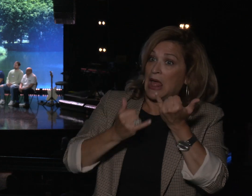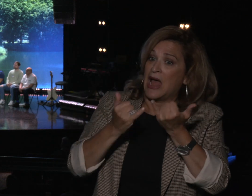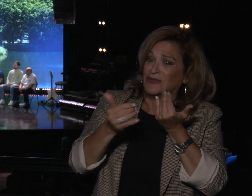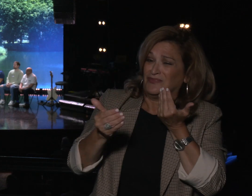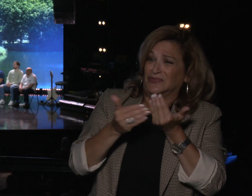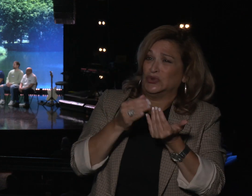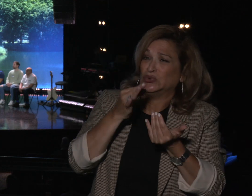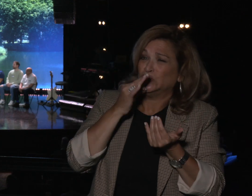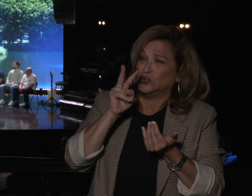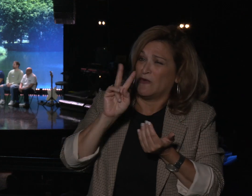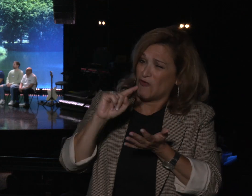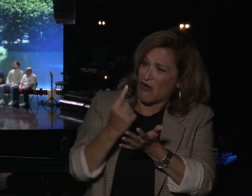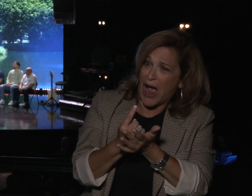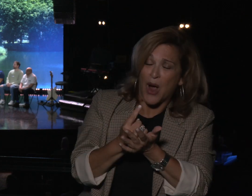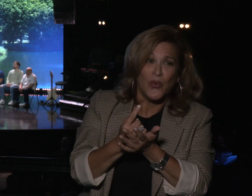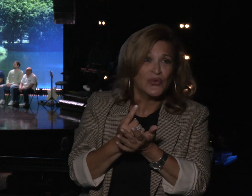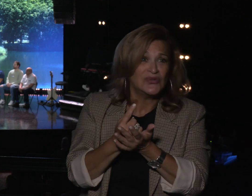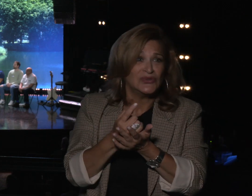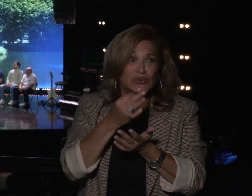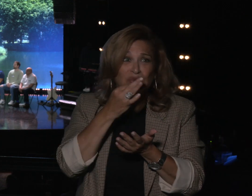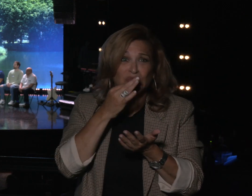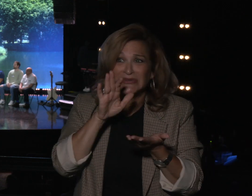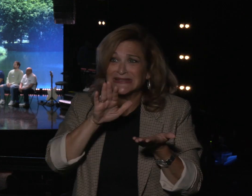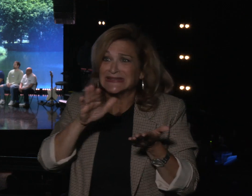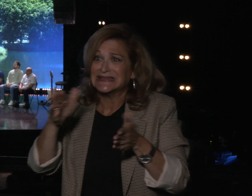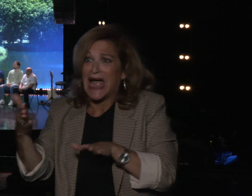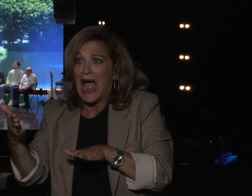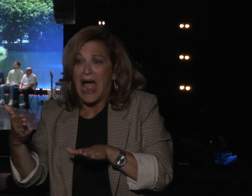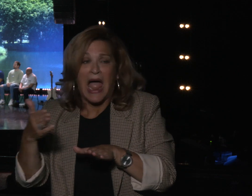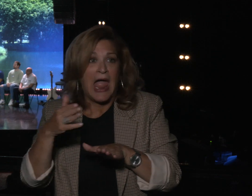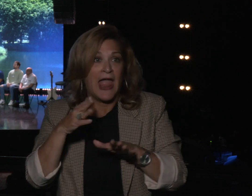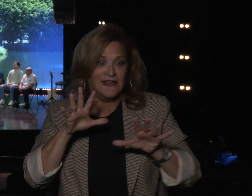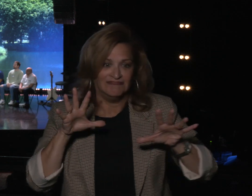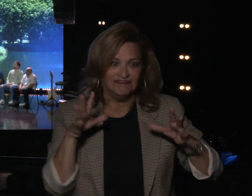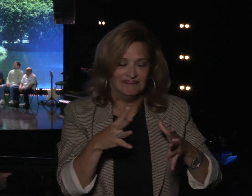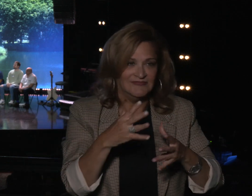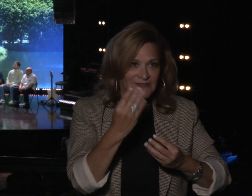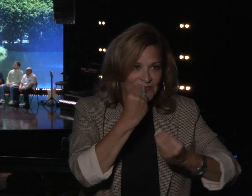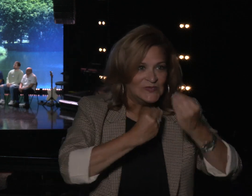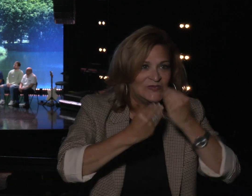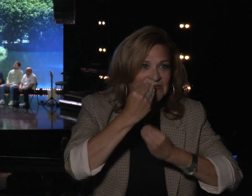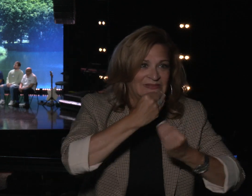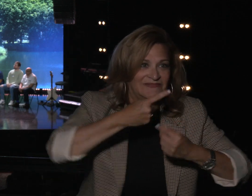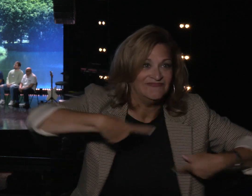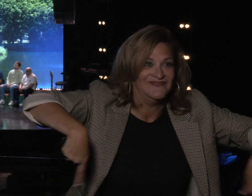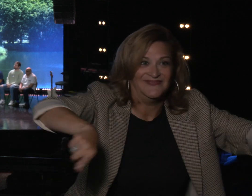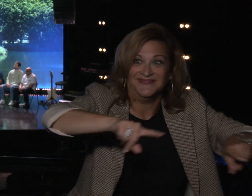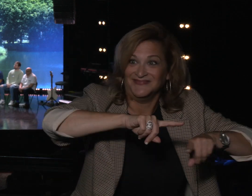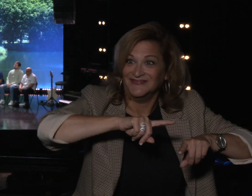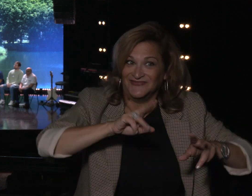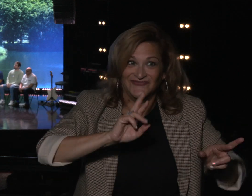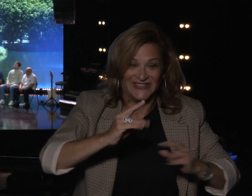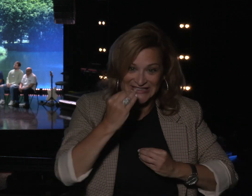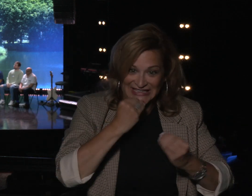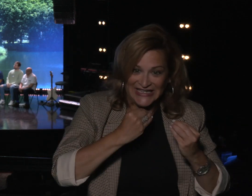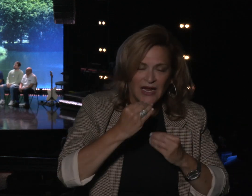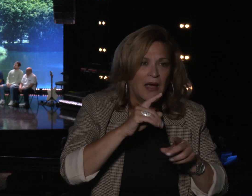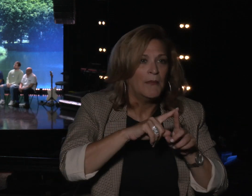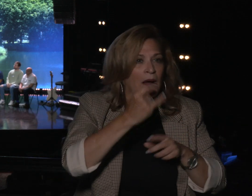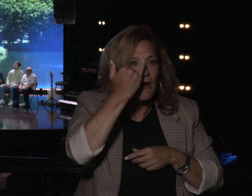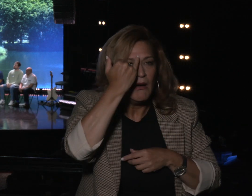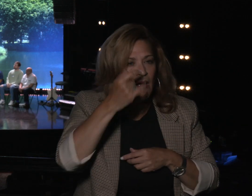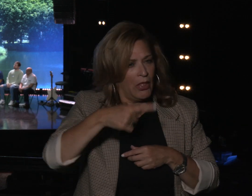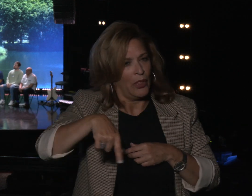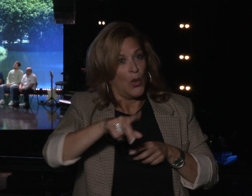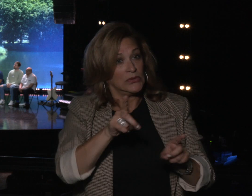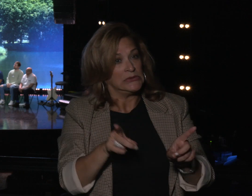the table. His closest friends are with him. But it's like sitting at the kiddie table. His disciples